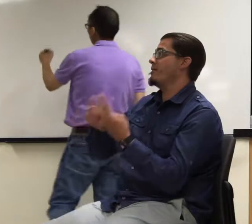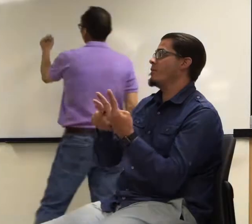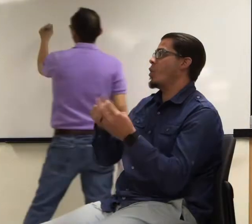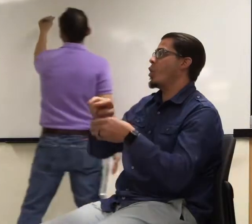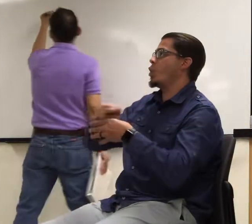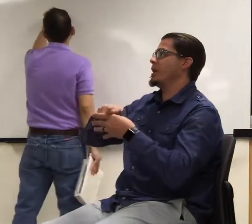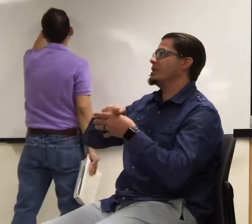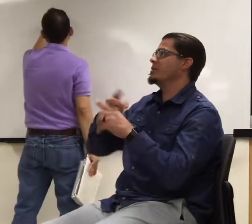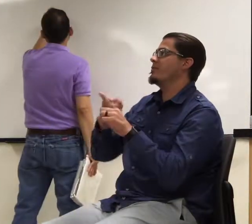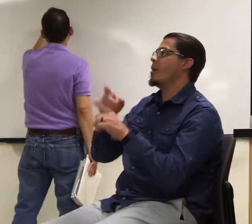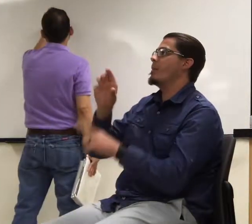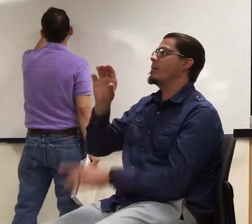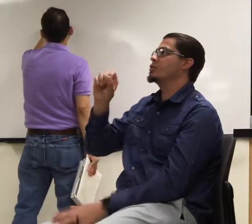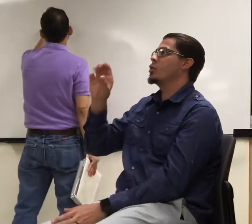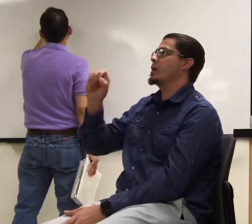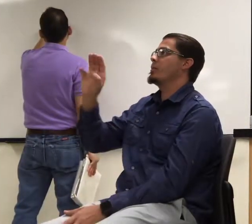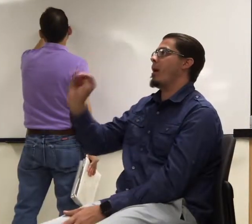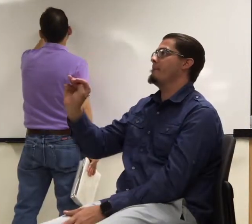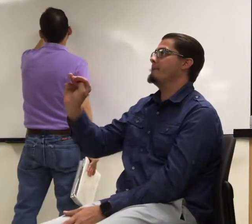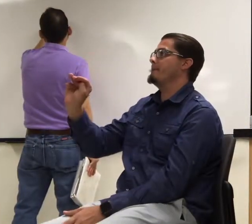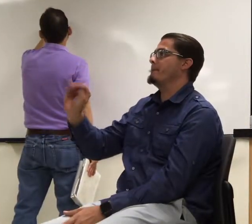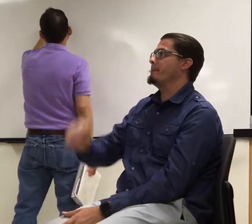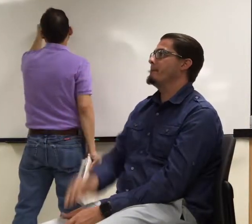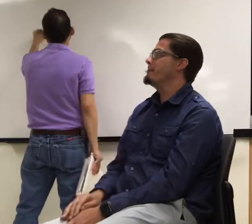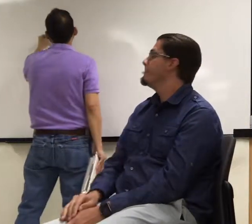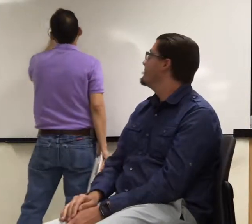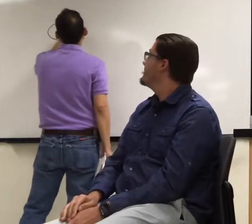draw the brain here.